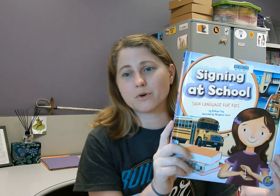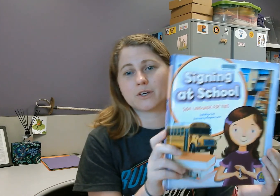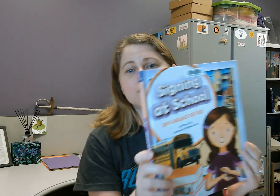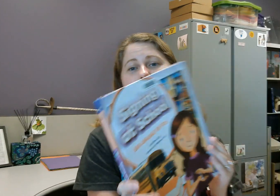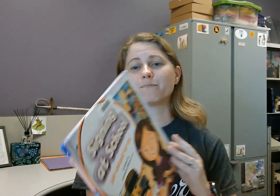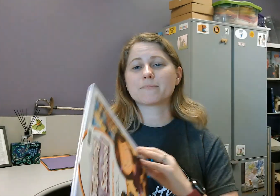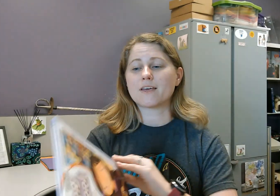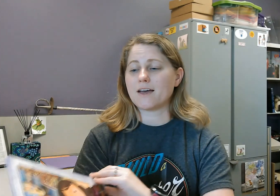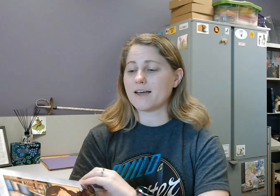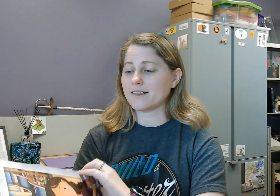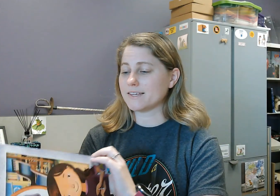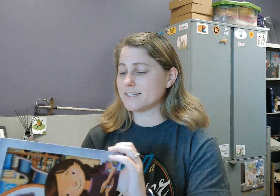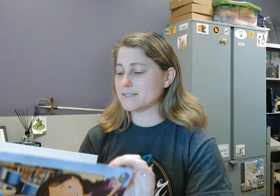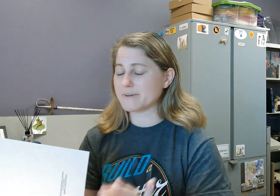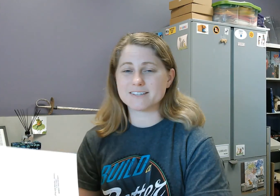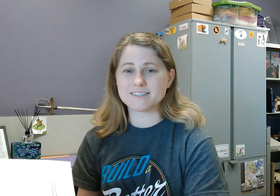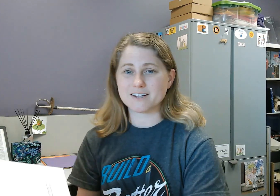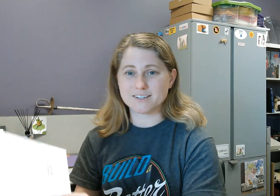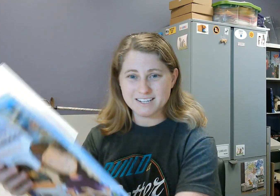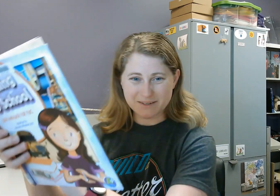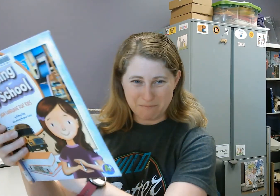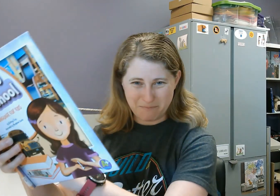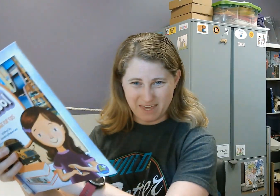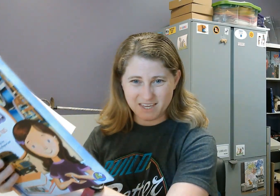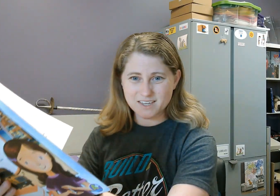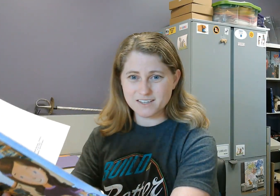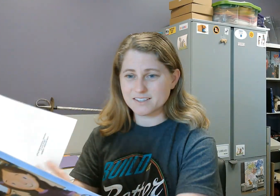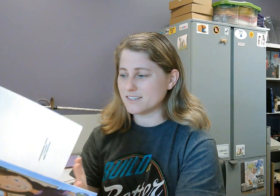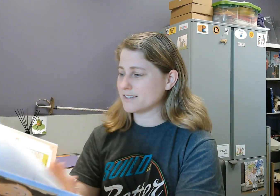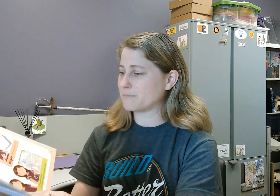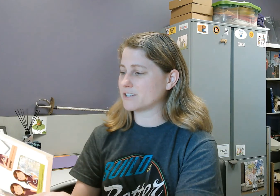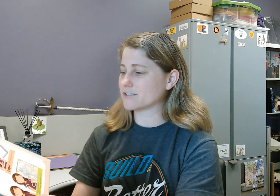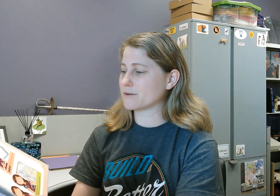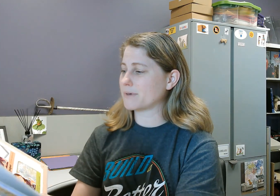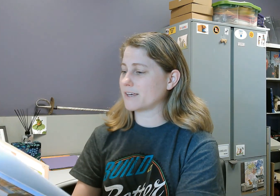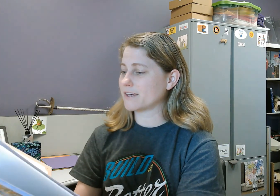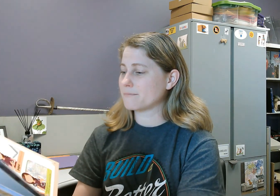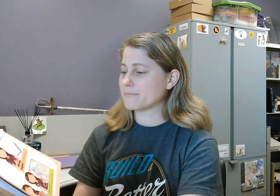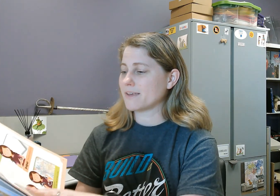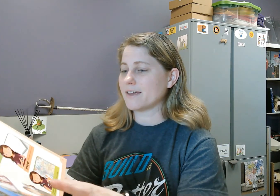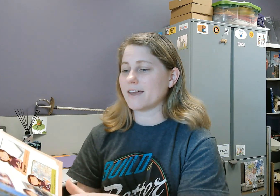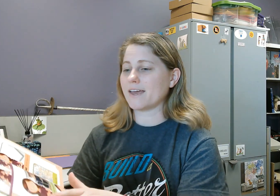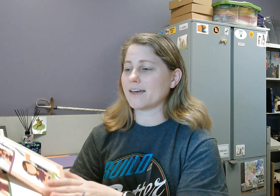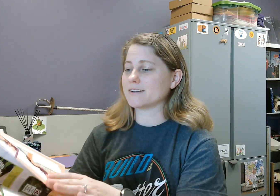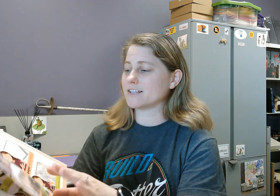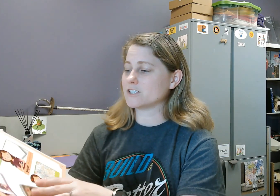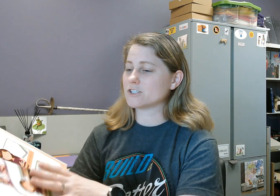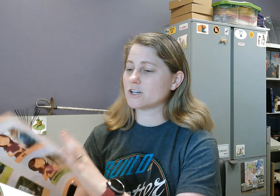you. I like these because they are nice and big. The pictures are big, and it